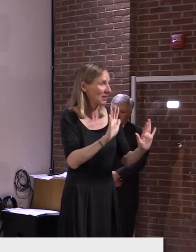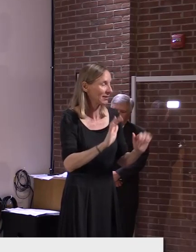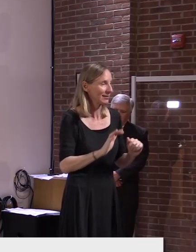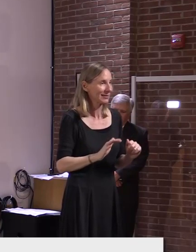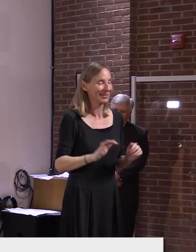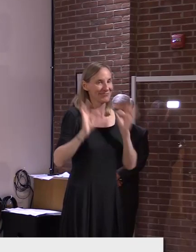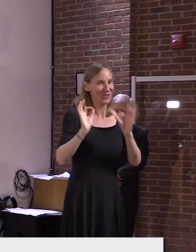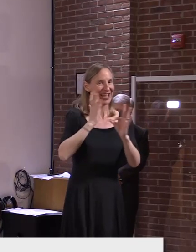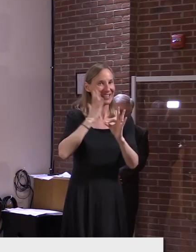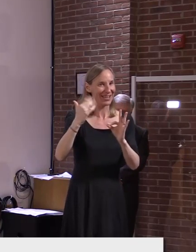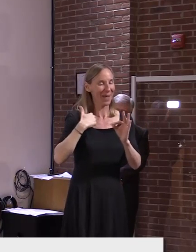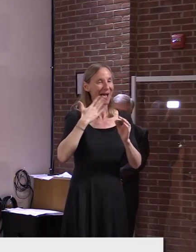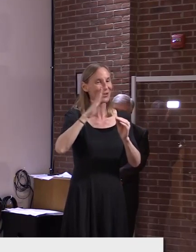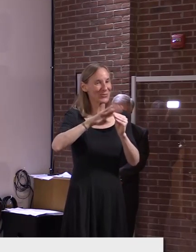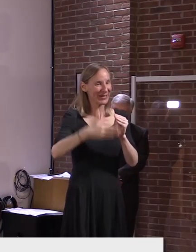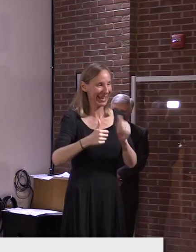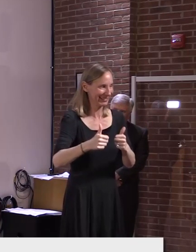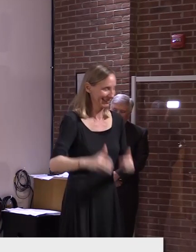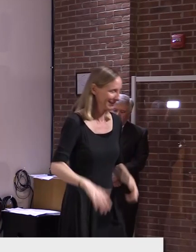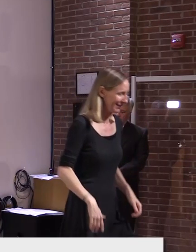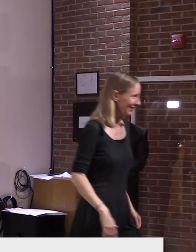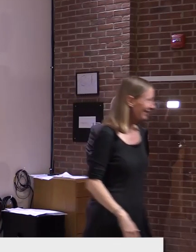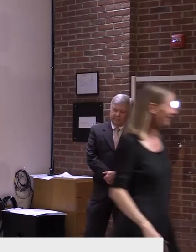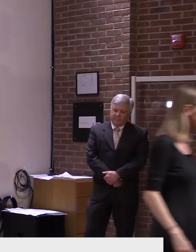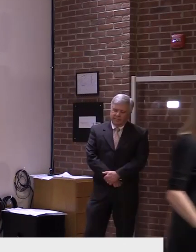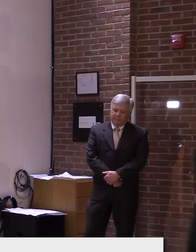Very good. Thank you. Have a great weekend, everyone. You too.